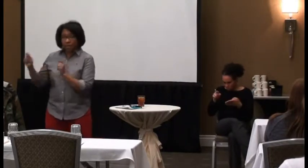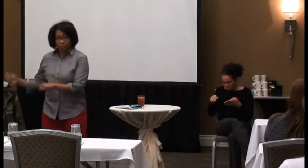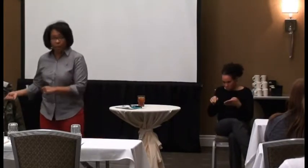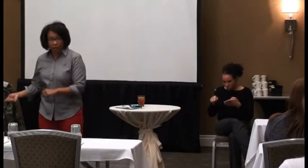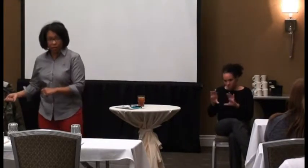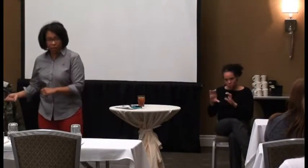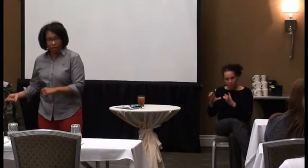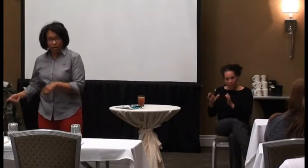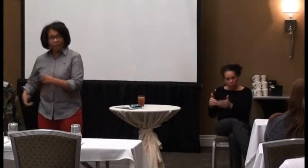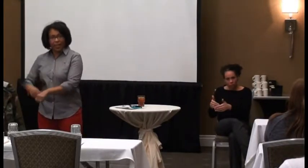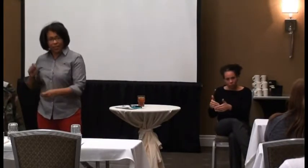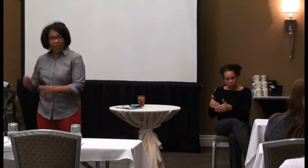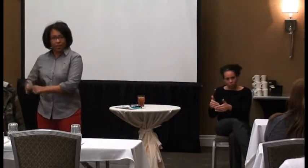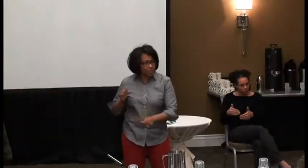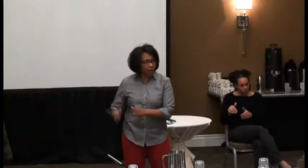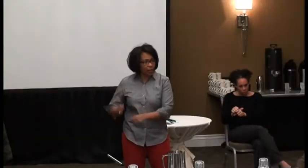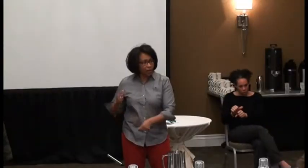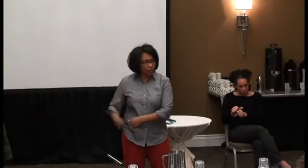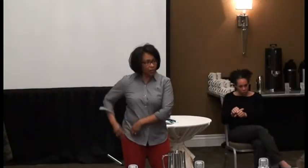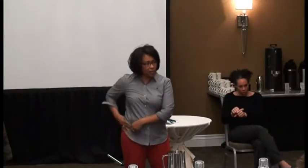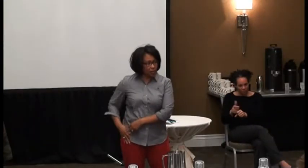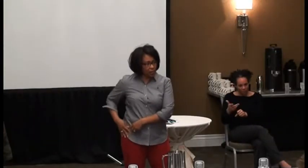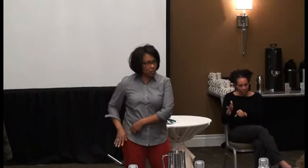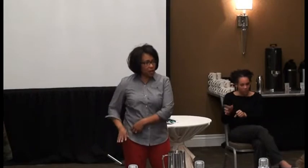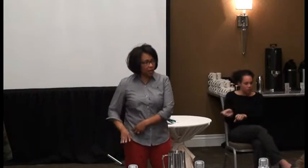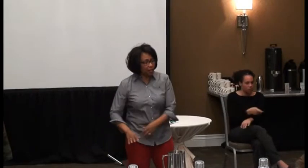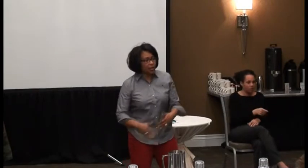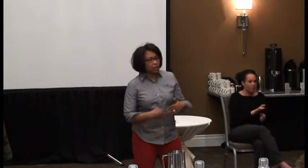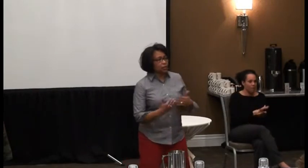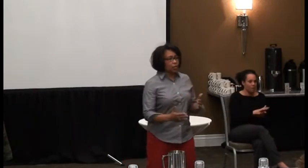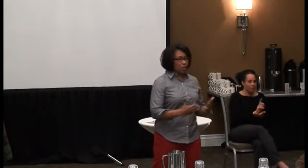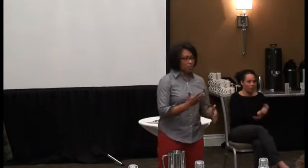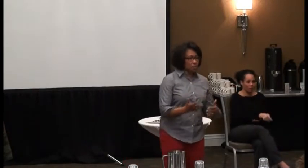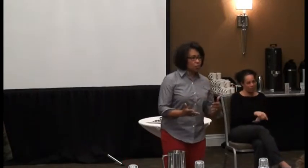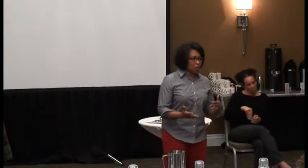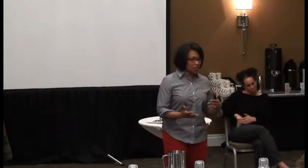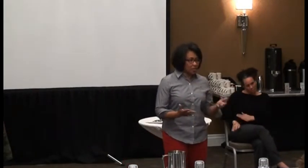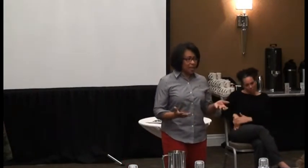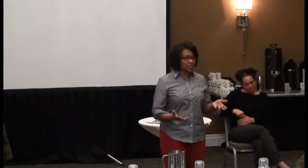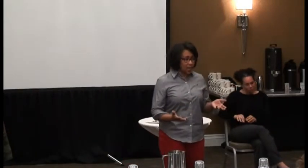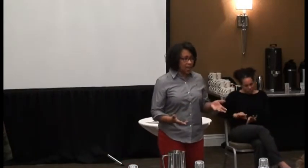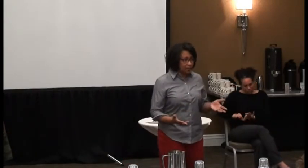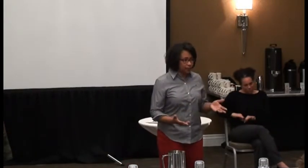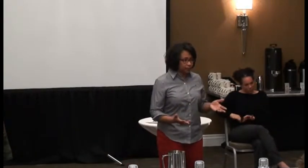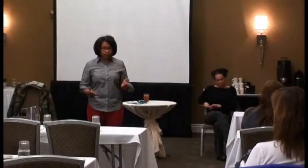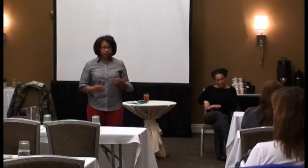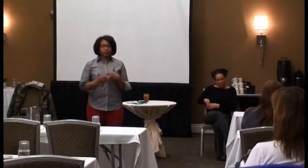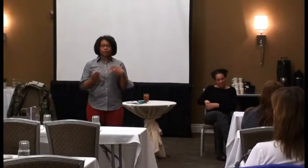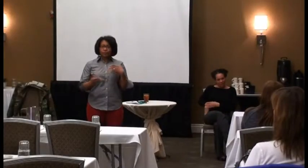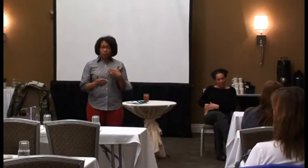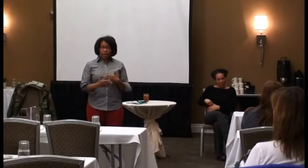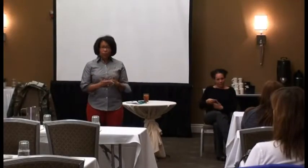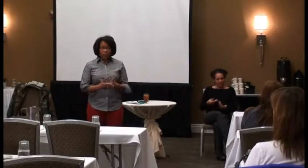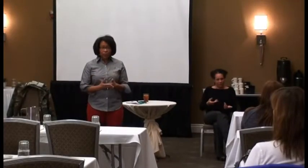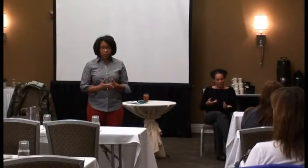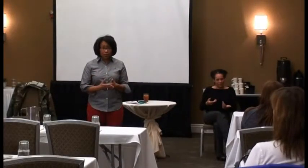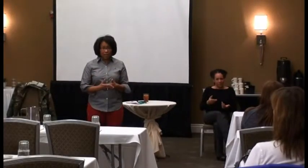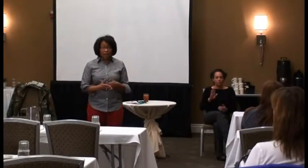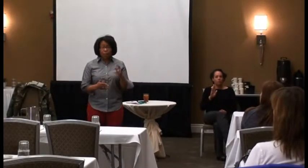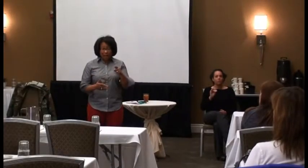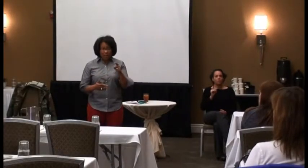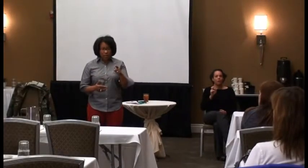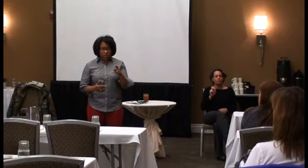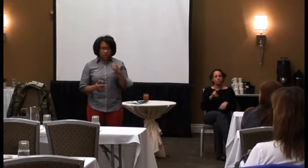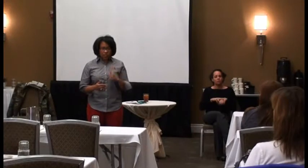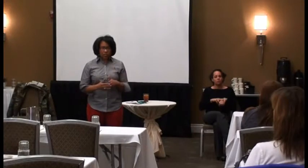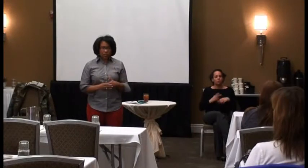and then we give him paper. And then he can tear paper and keep it in his pocket. So the question is, what's the baseline? And what they're looking